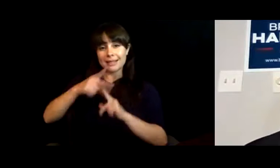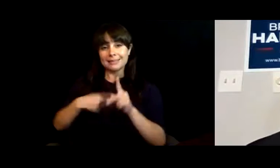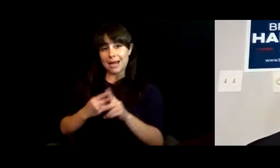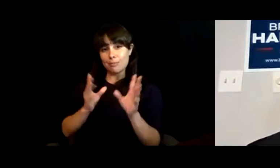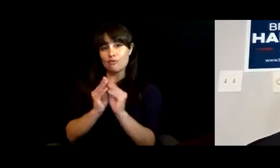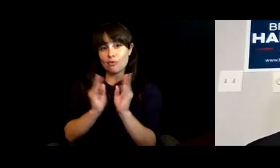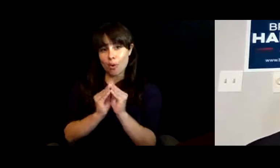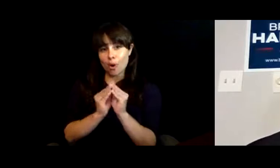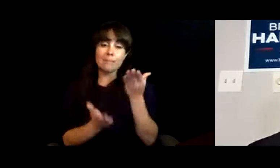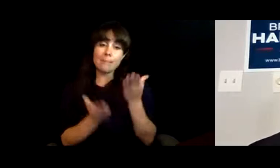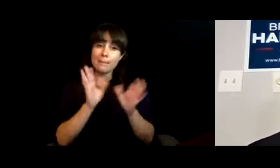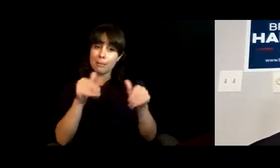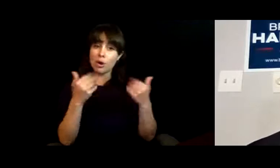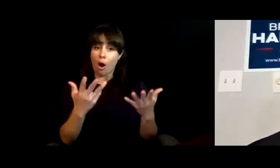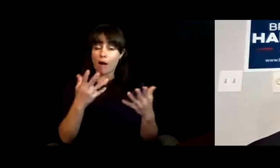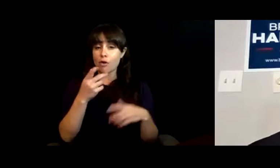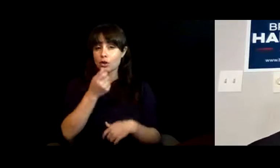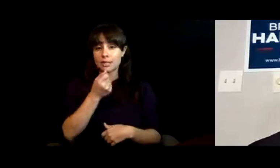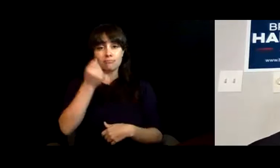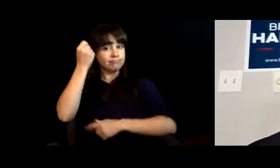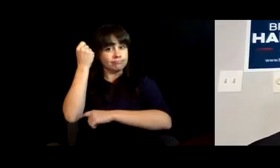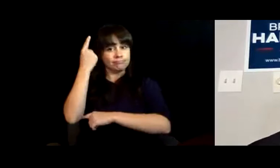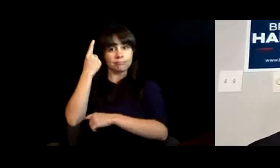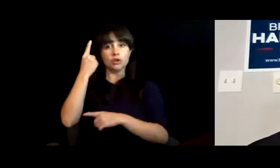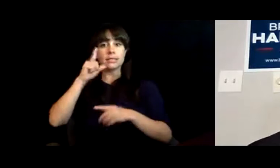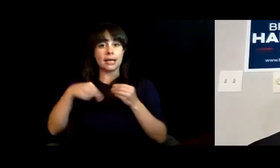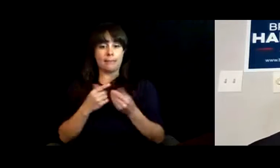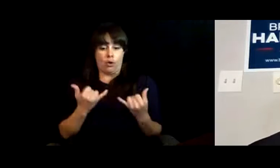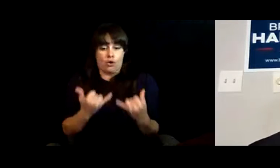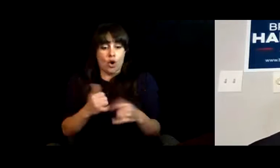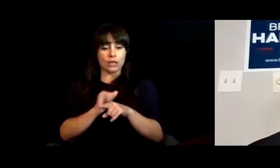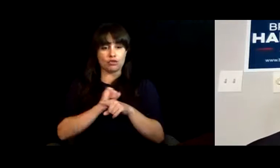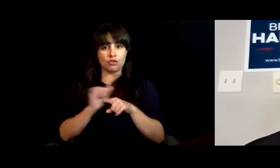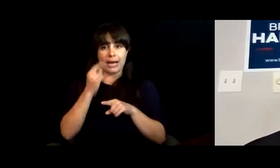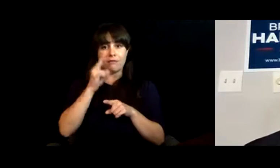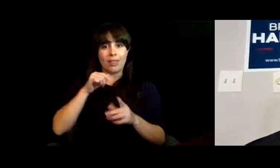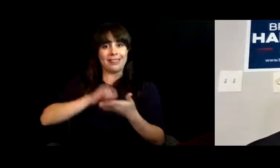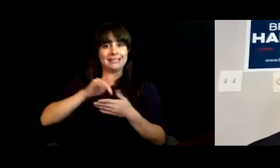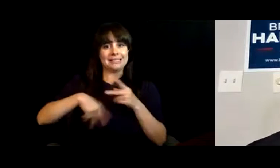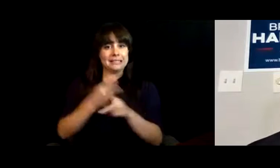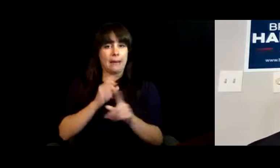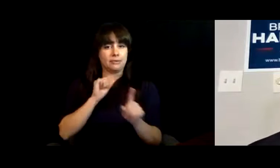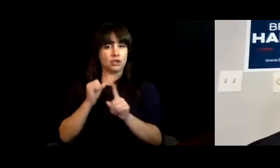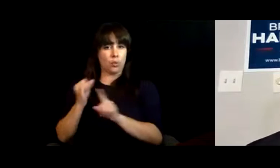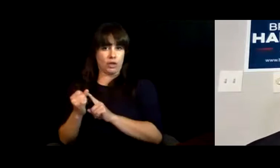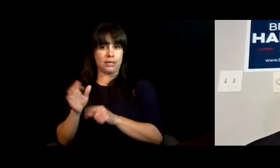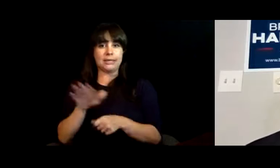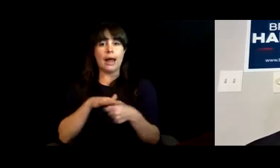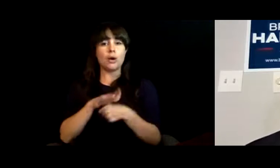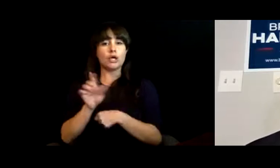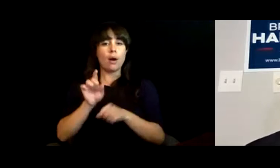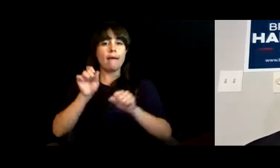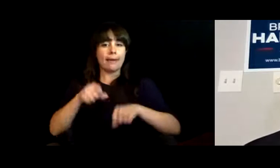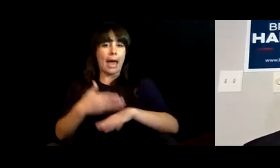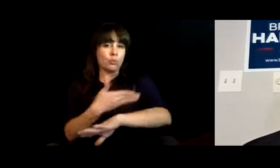maybe offer some insights into the current training that they currently have on the books for situations like this, and in areas where they can improve. So I think